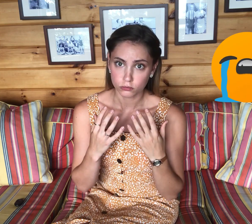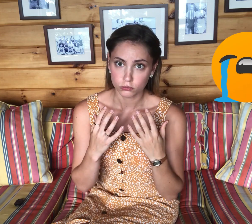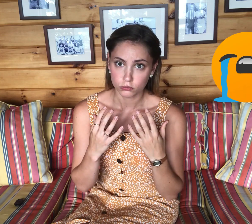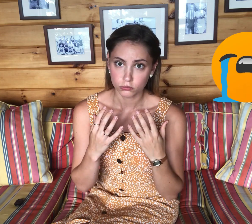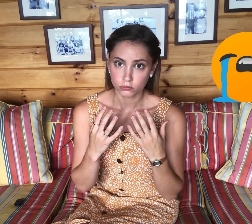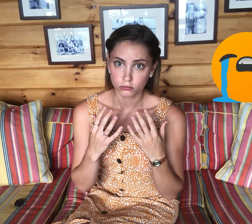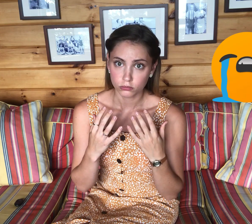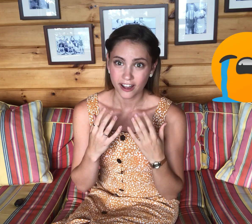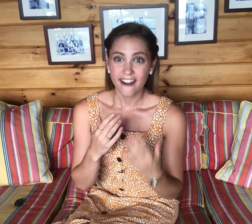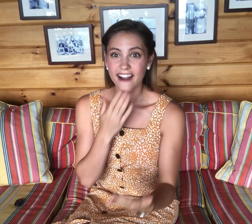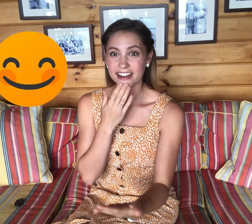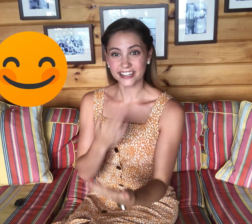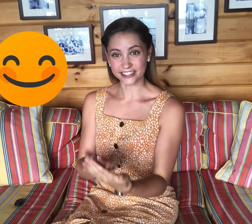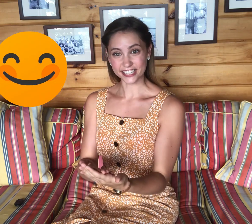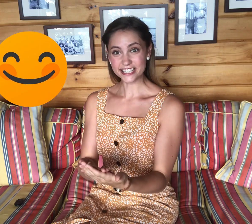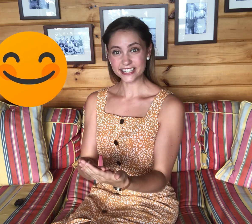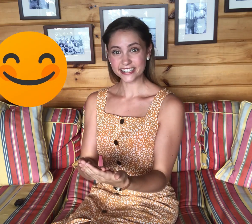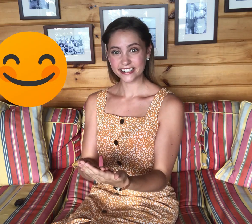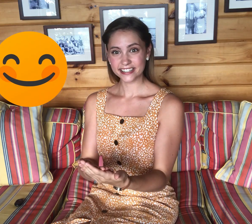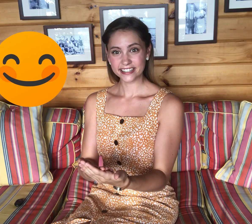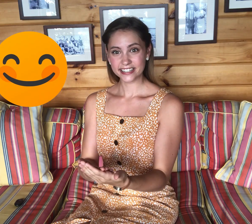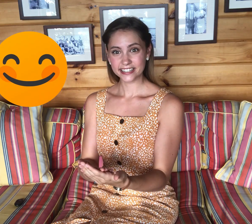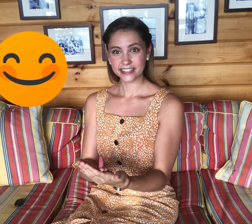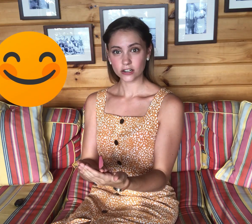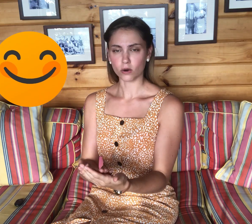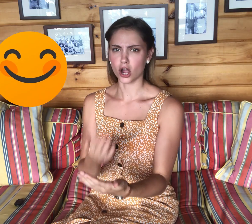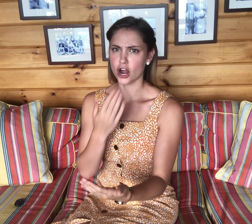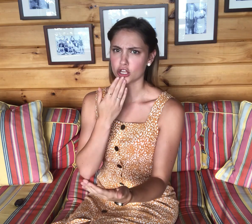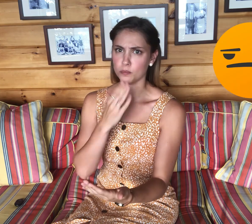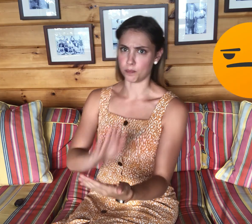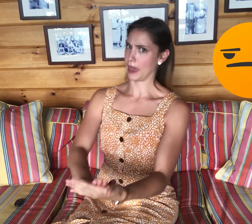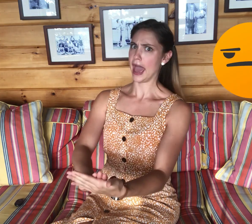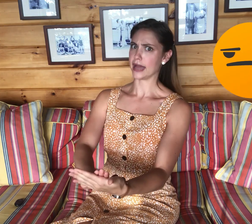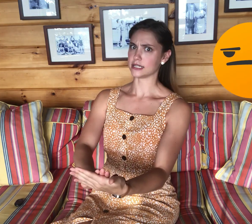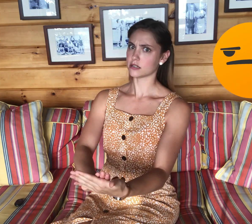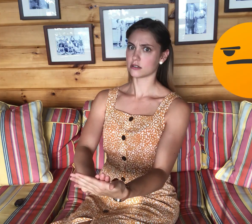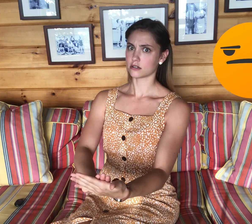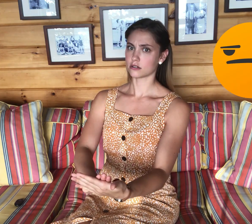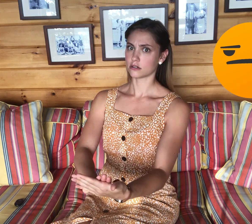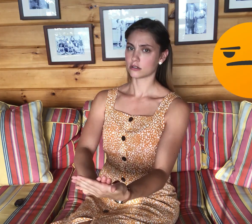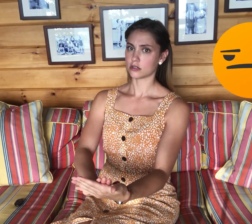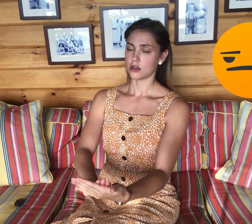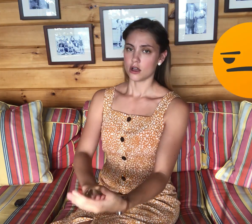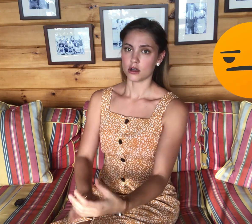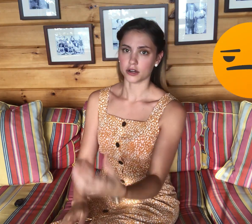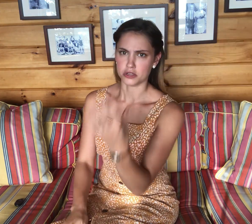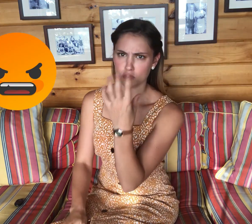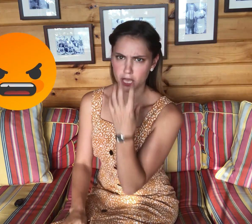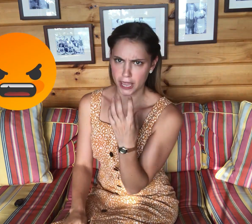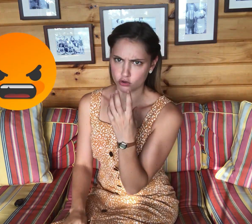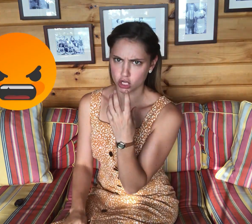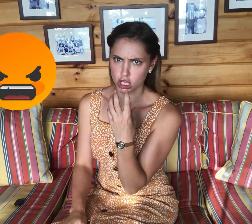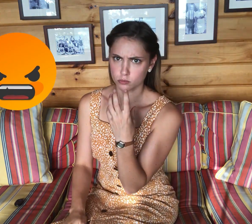Good morning, good morning. How do you do? Good